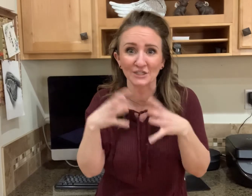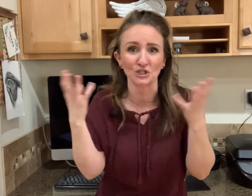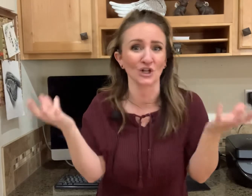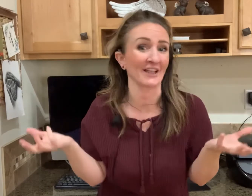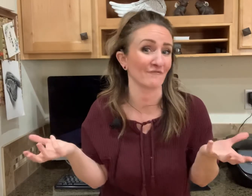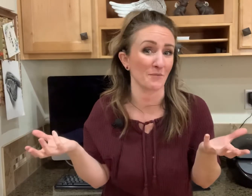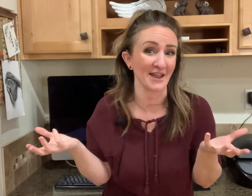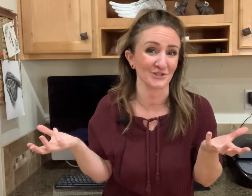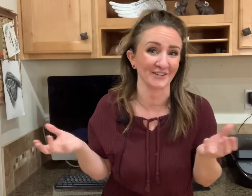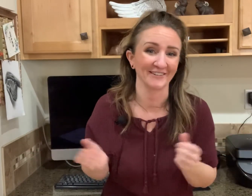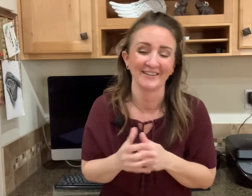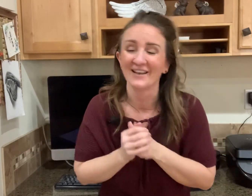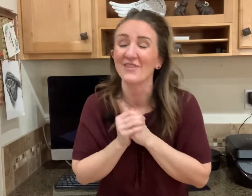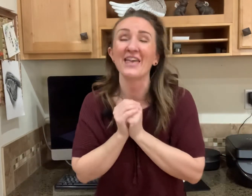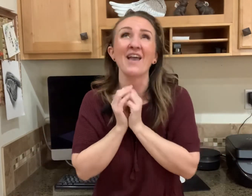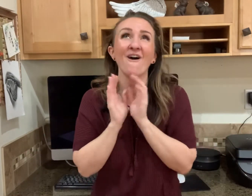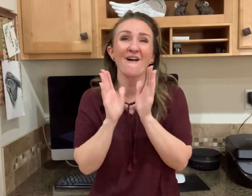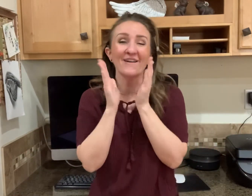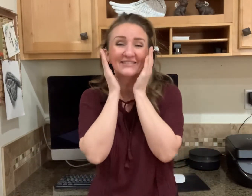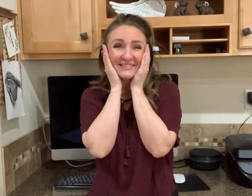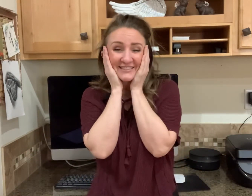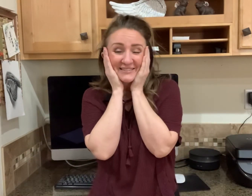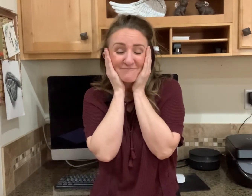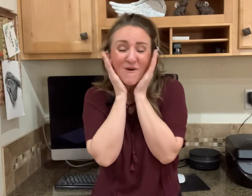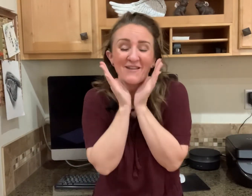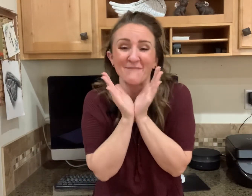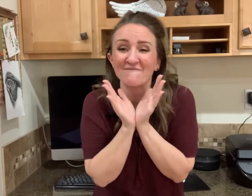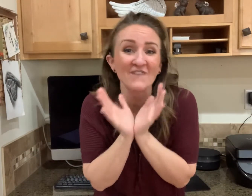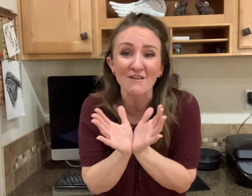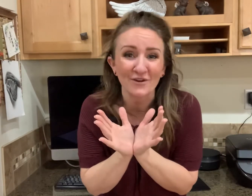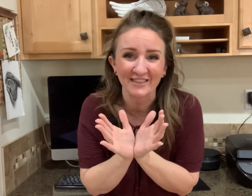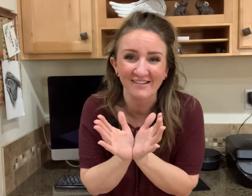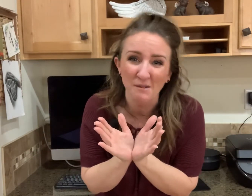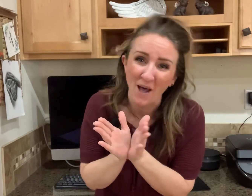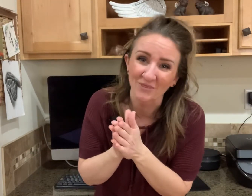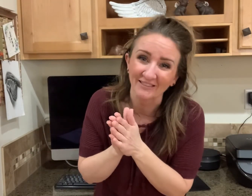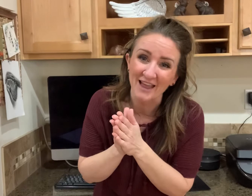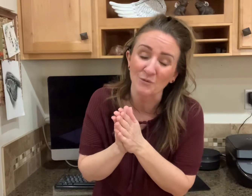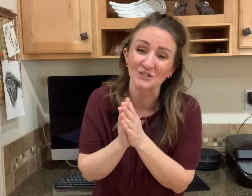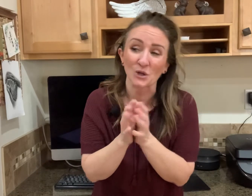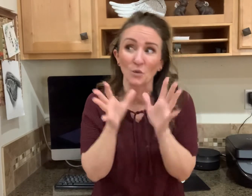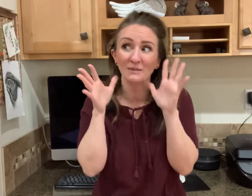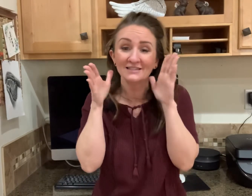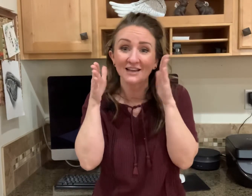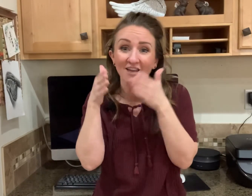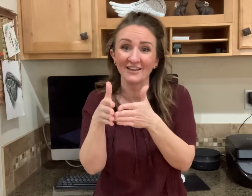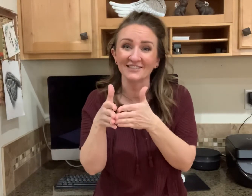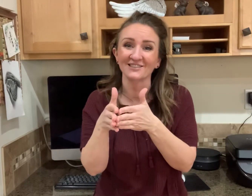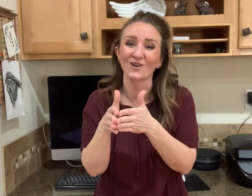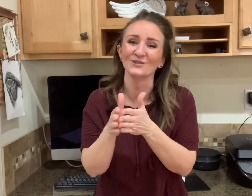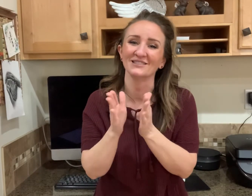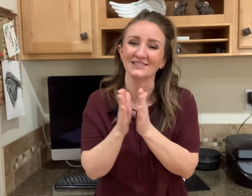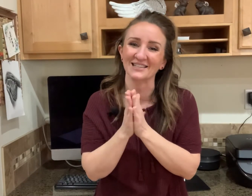additional information. They are one of my favorite things about the language. So we'll be diving into those in lesson